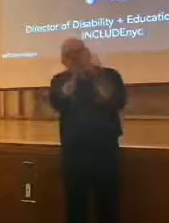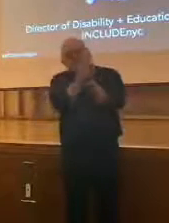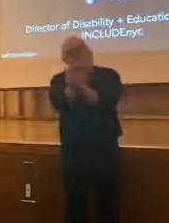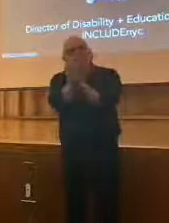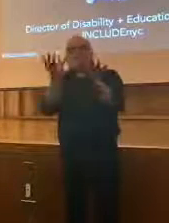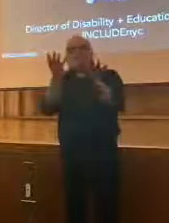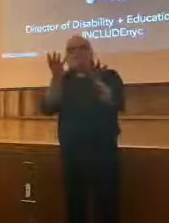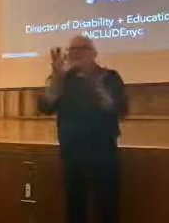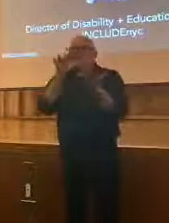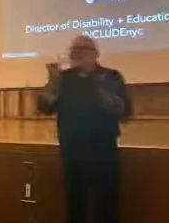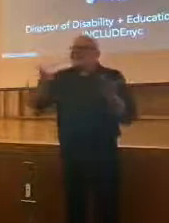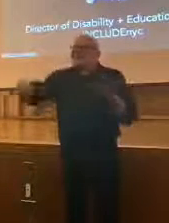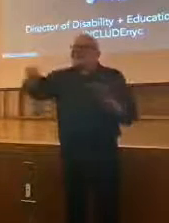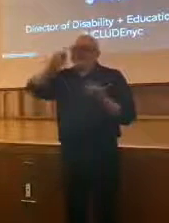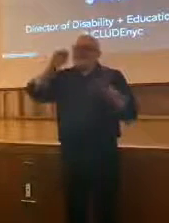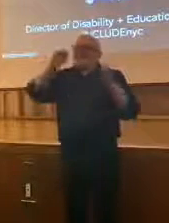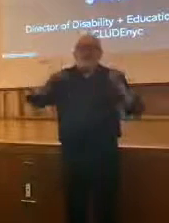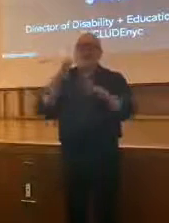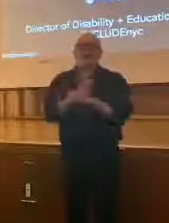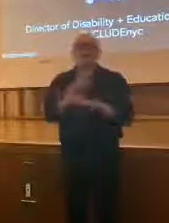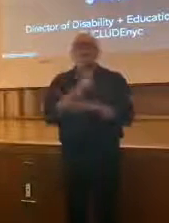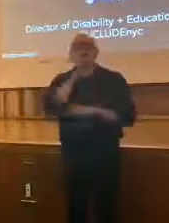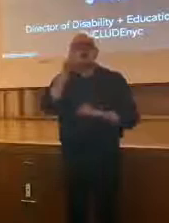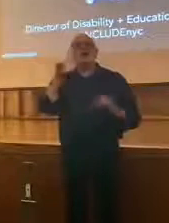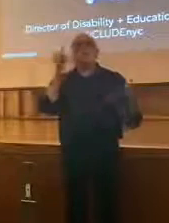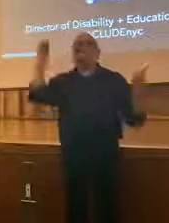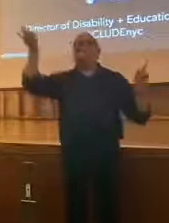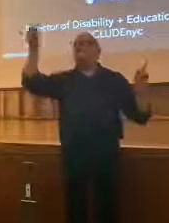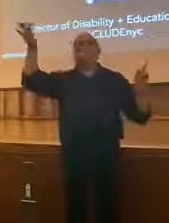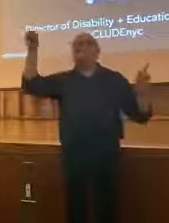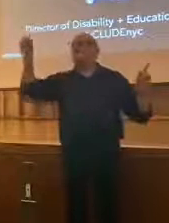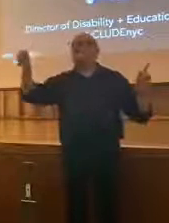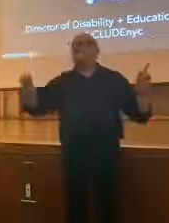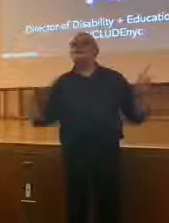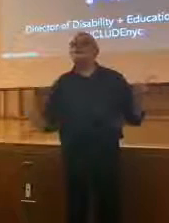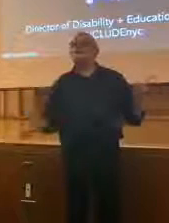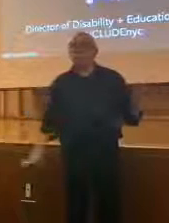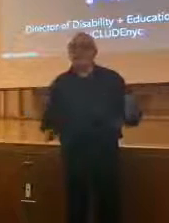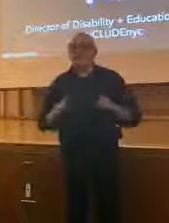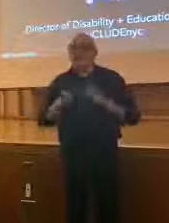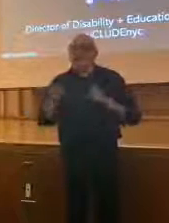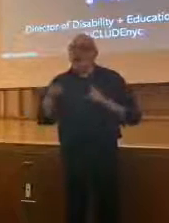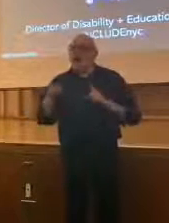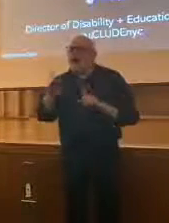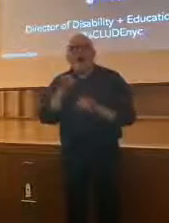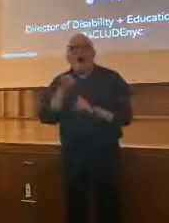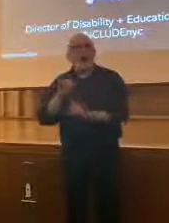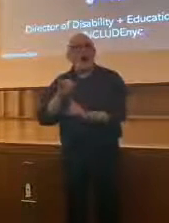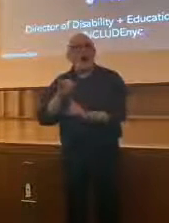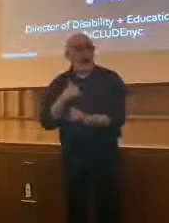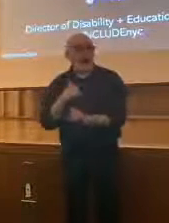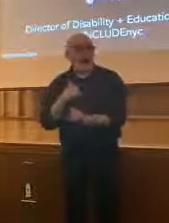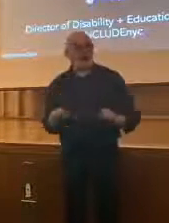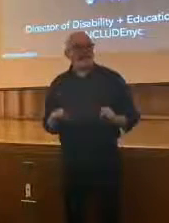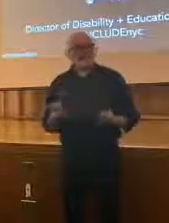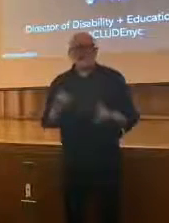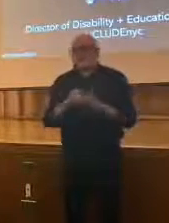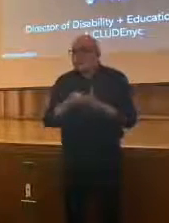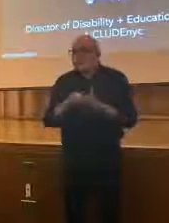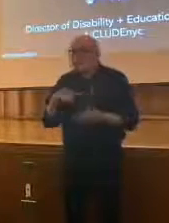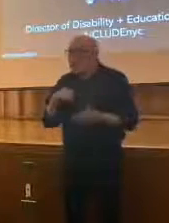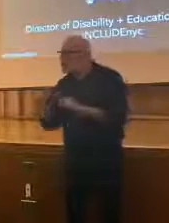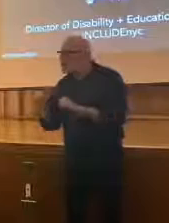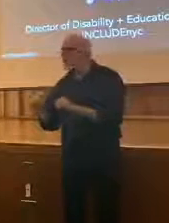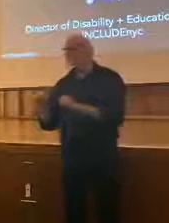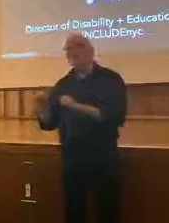disabilities will access, process, and receive the information that you provide on your school's website. And ask that you